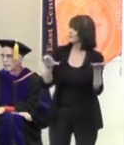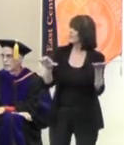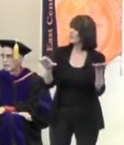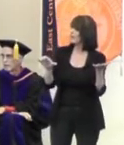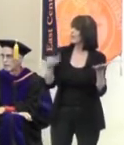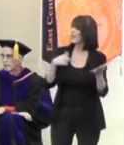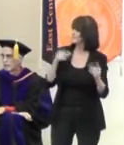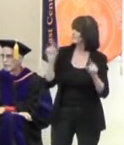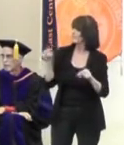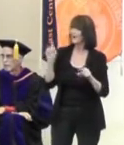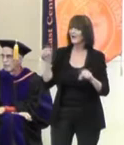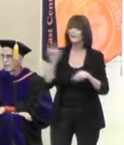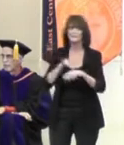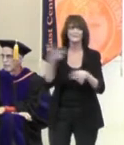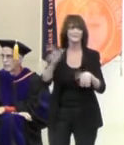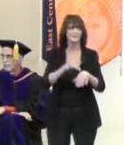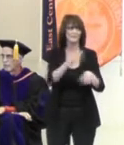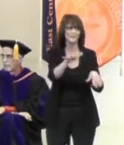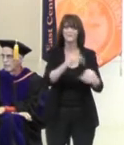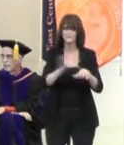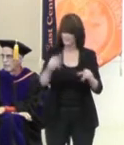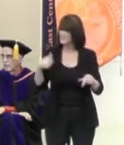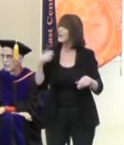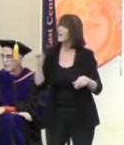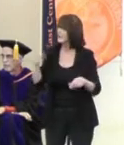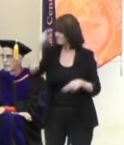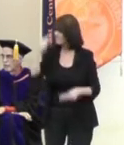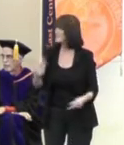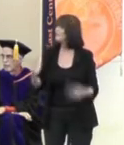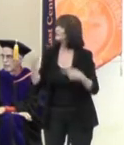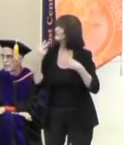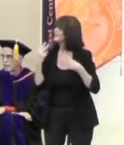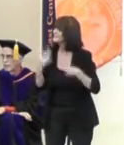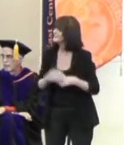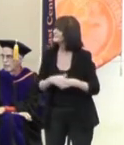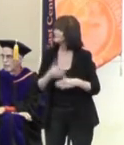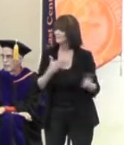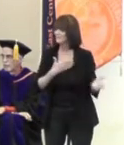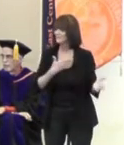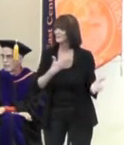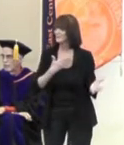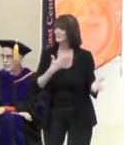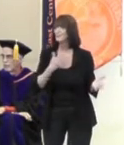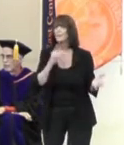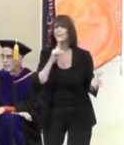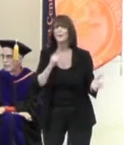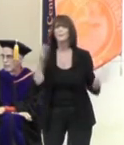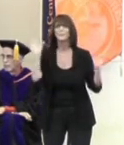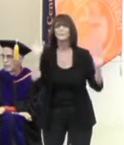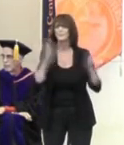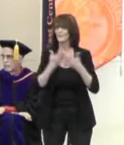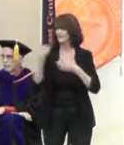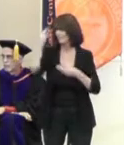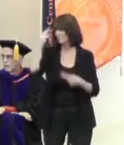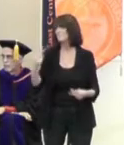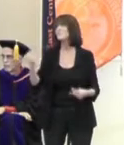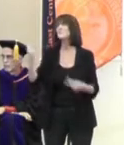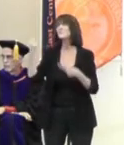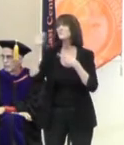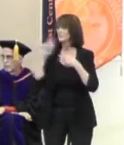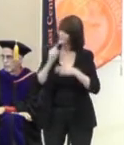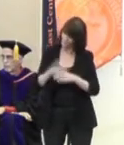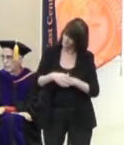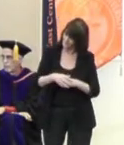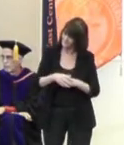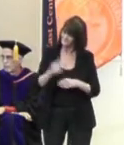Oh, I've been there, we turned here, yeah, we did it, memories. And what a great thing memories are. And